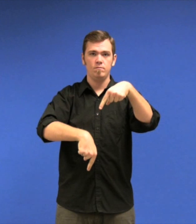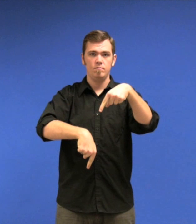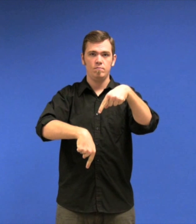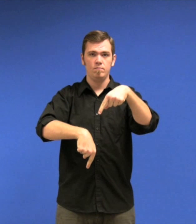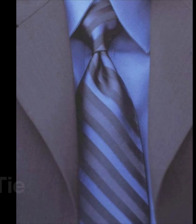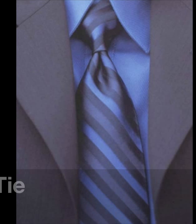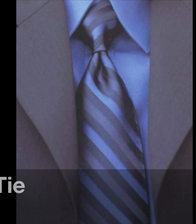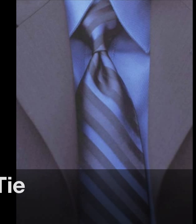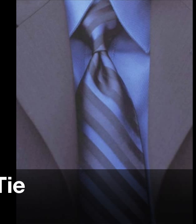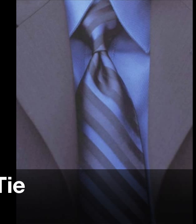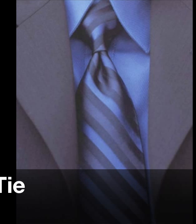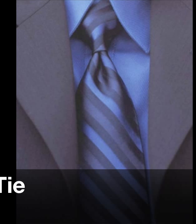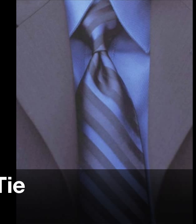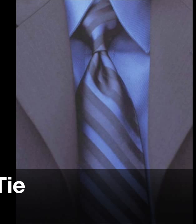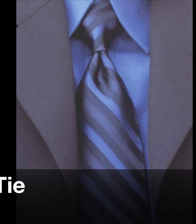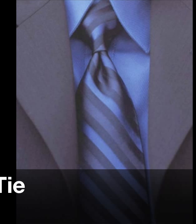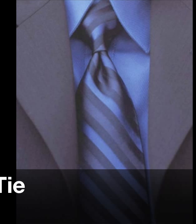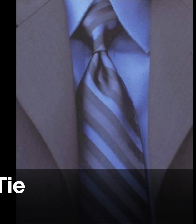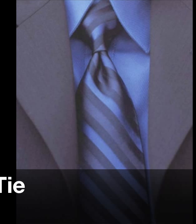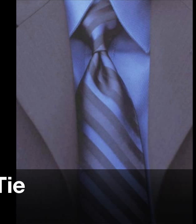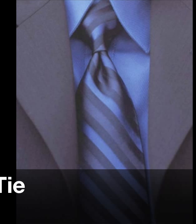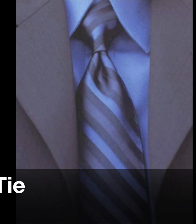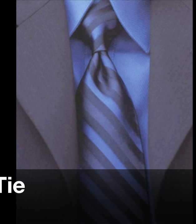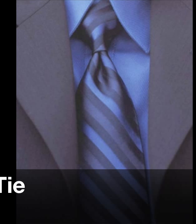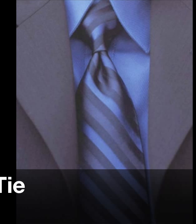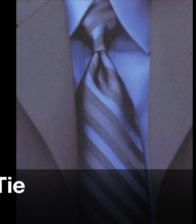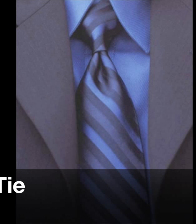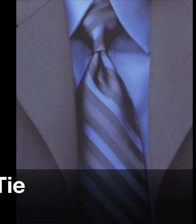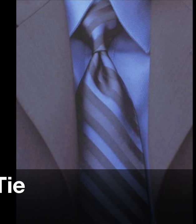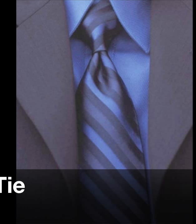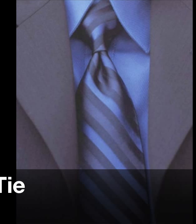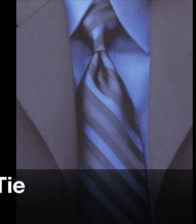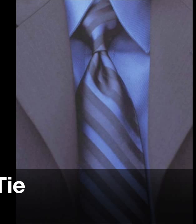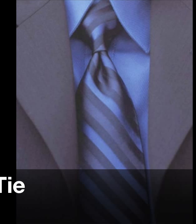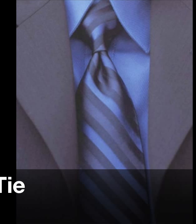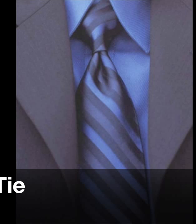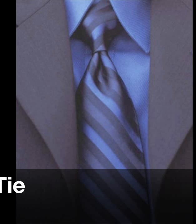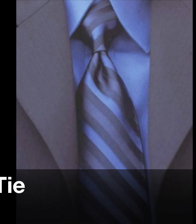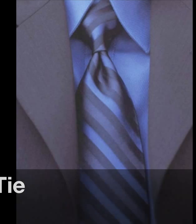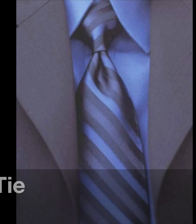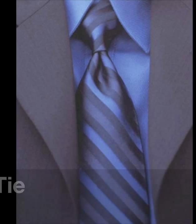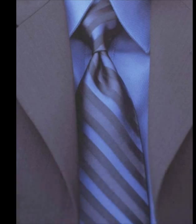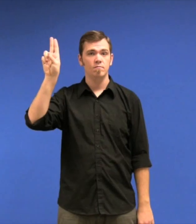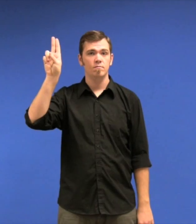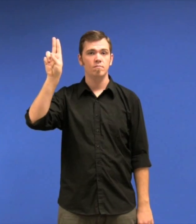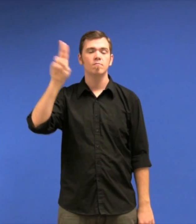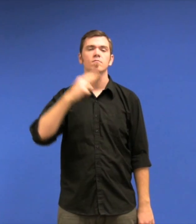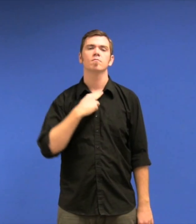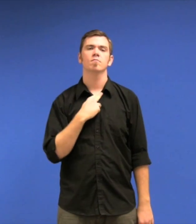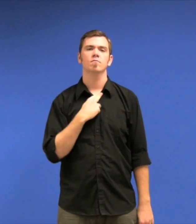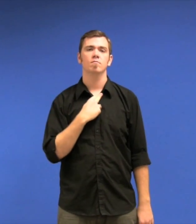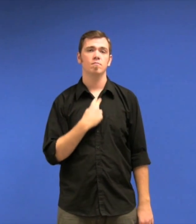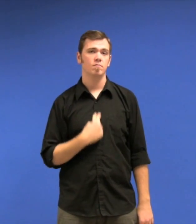Socks. All right, now tie. This is for a long tie. This has nothing to do with any other kind of tie. It's